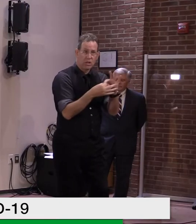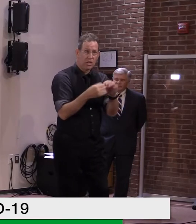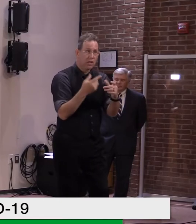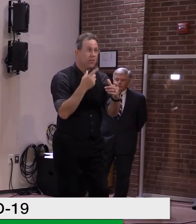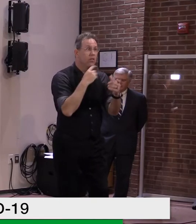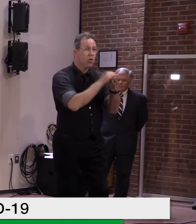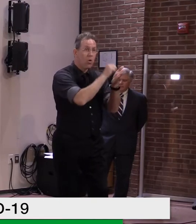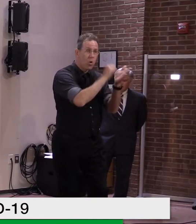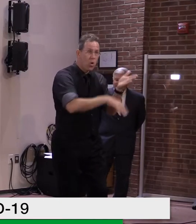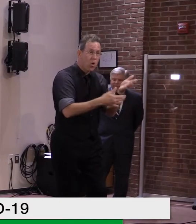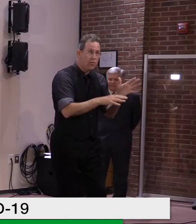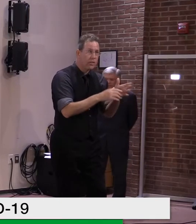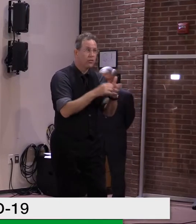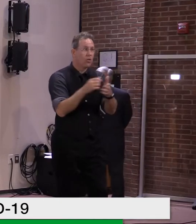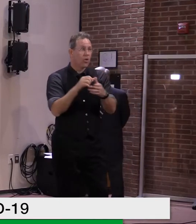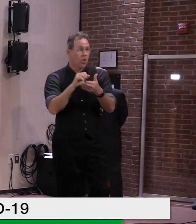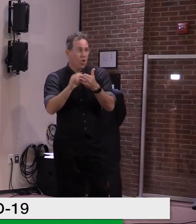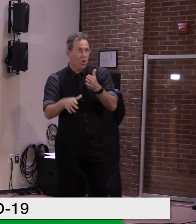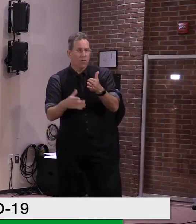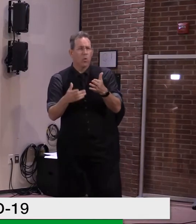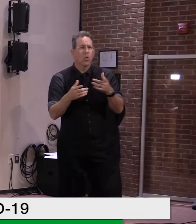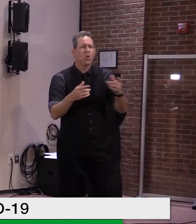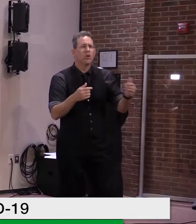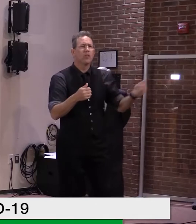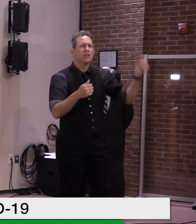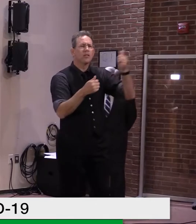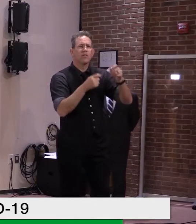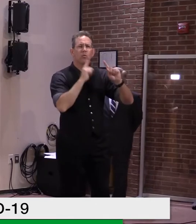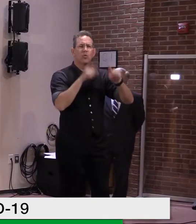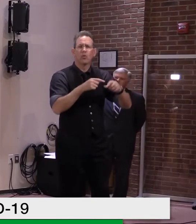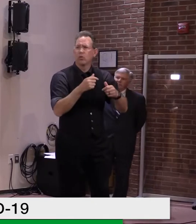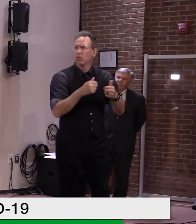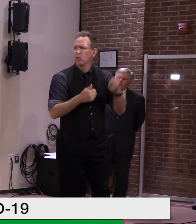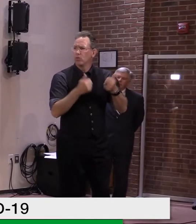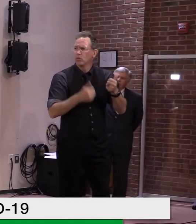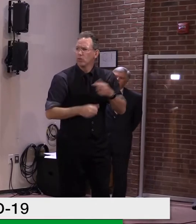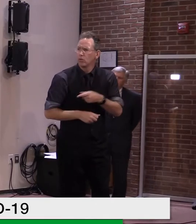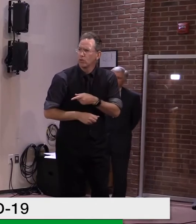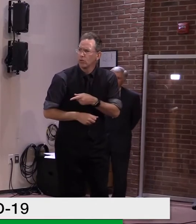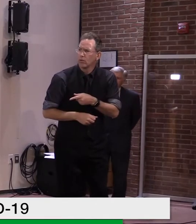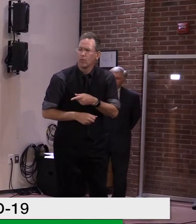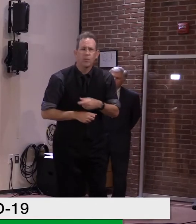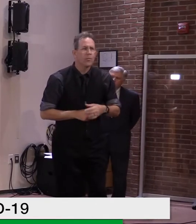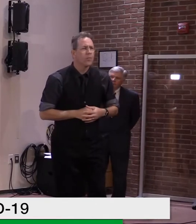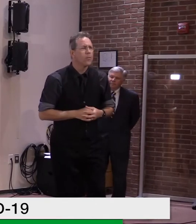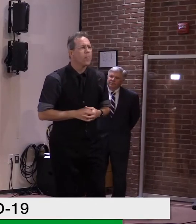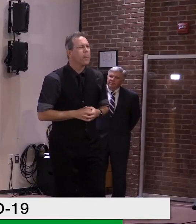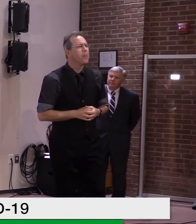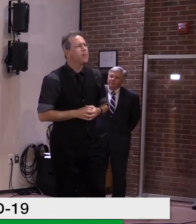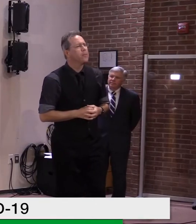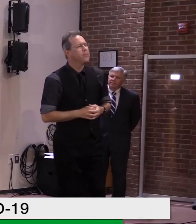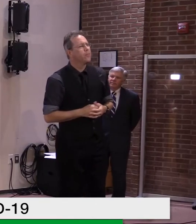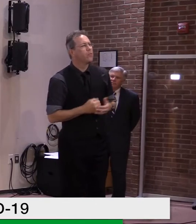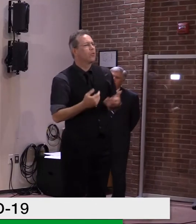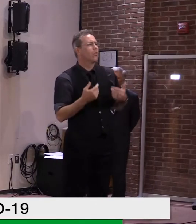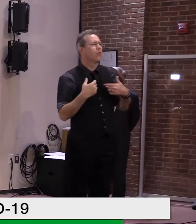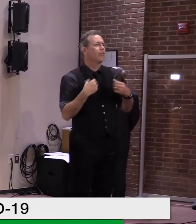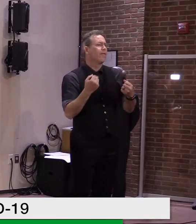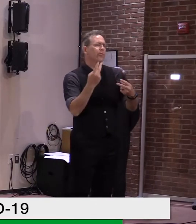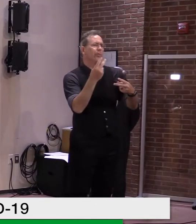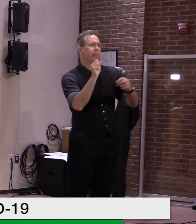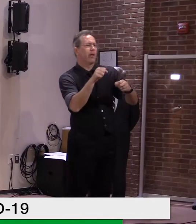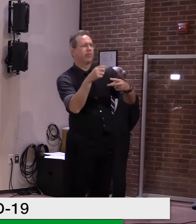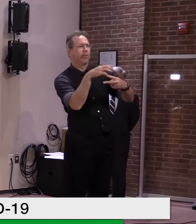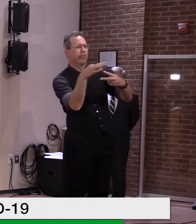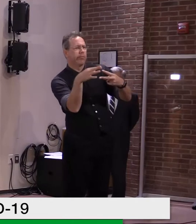and then maybe afterwards with the emergency order itself? Yeah, we could do it one of two ways. Again, it all depends